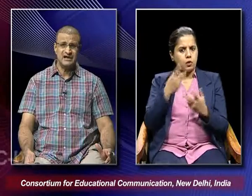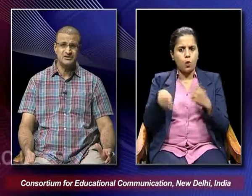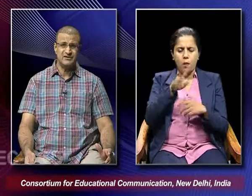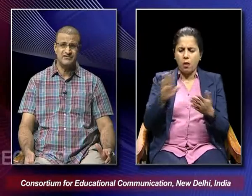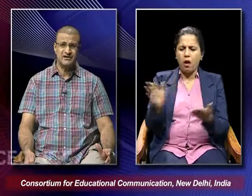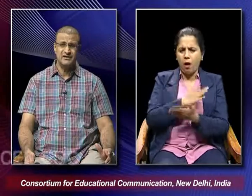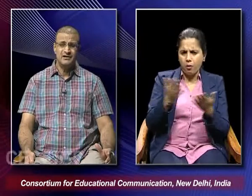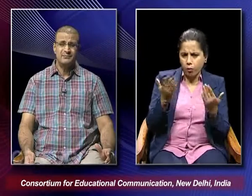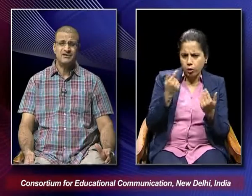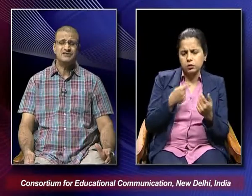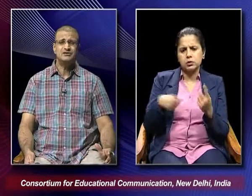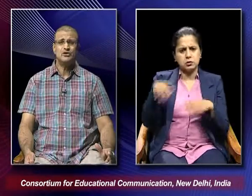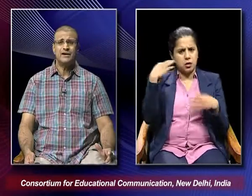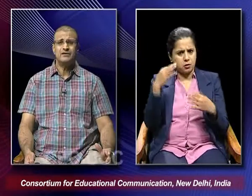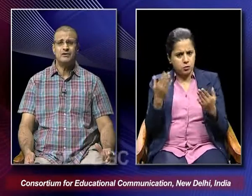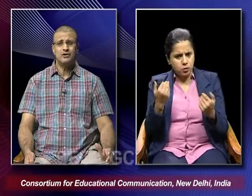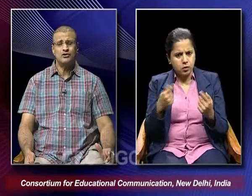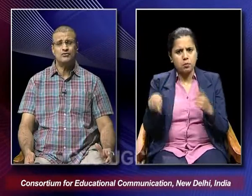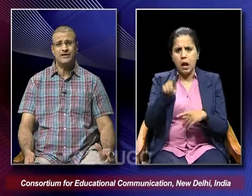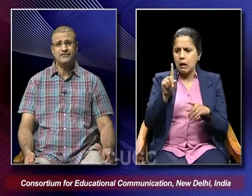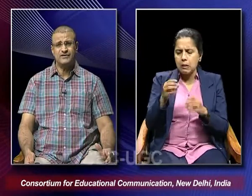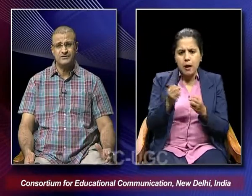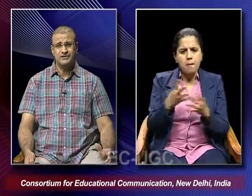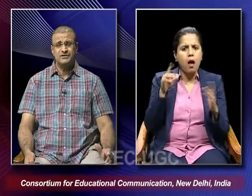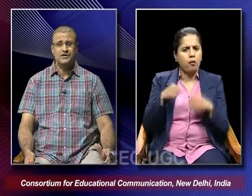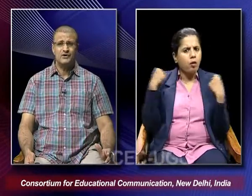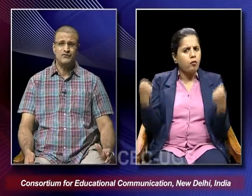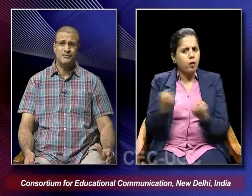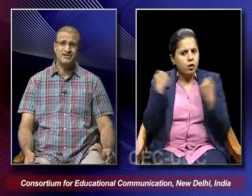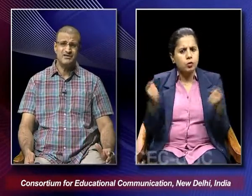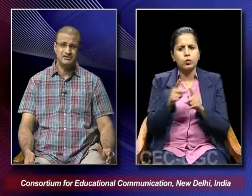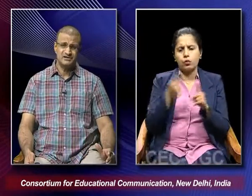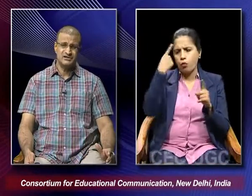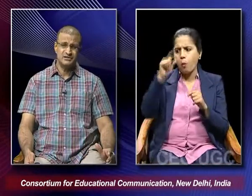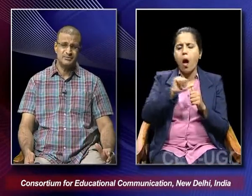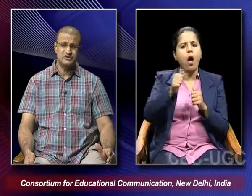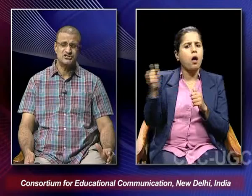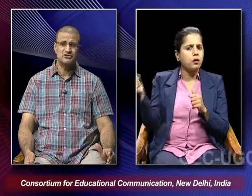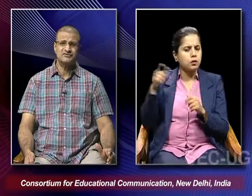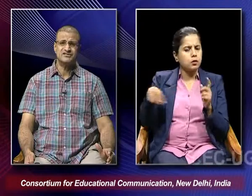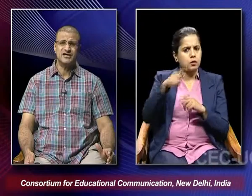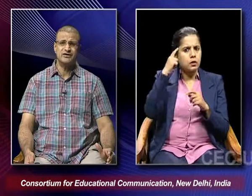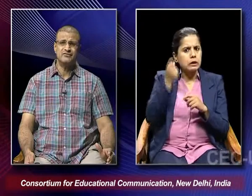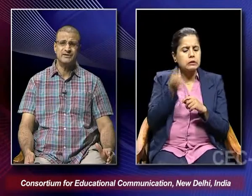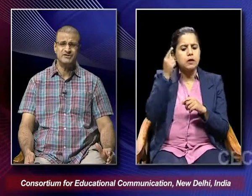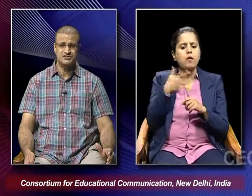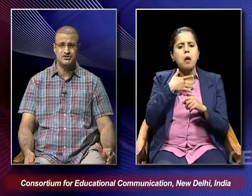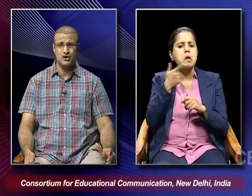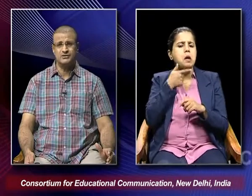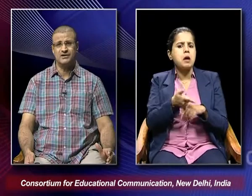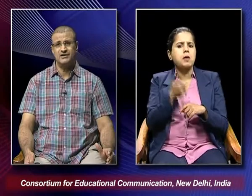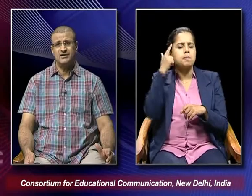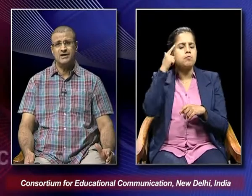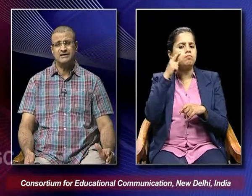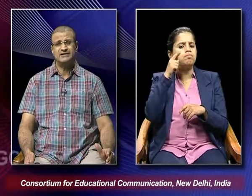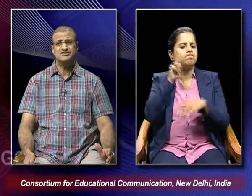can dance very well, but there's a lot of effort from others in the projection of such kind of images on